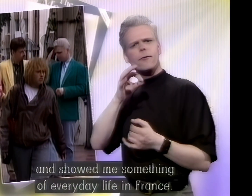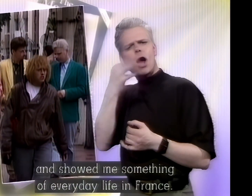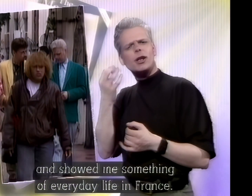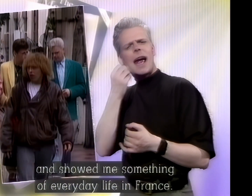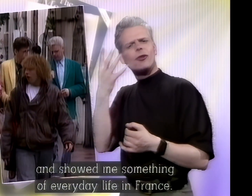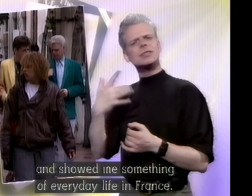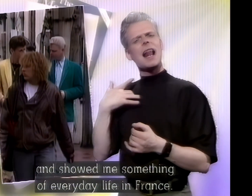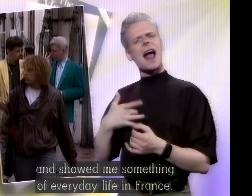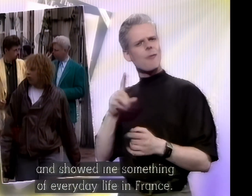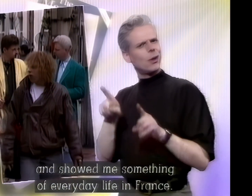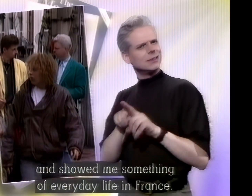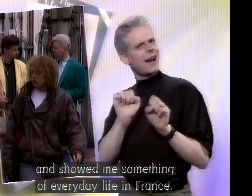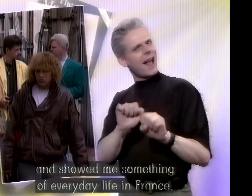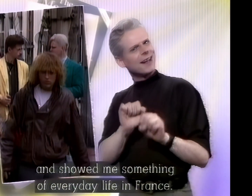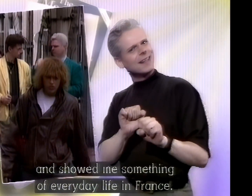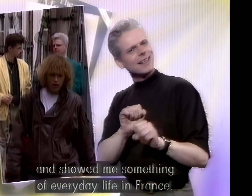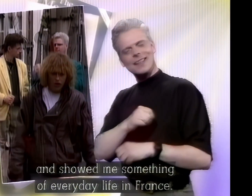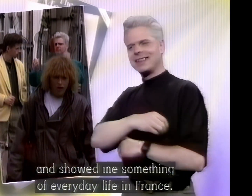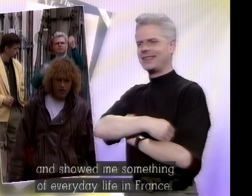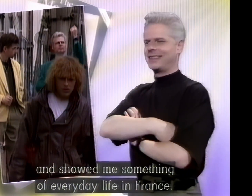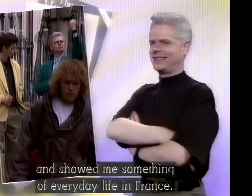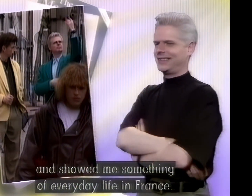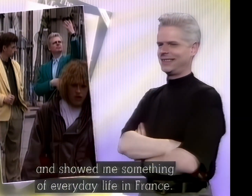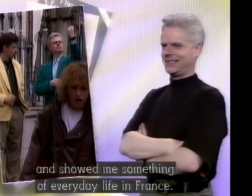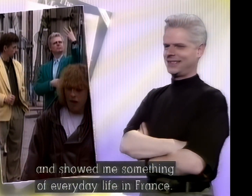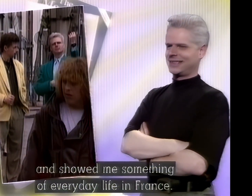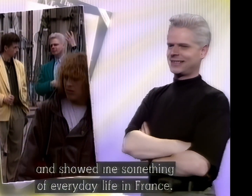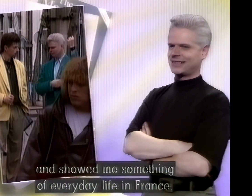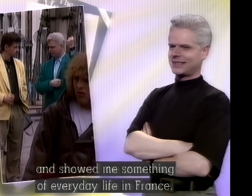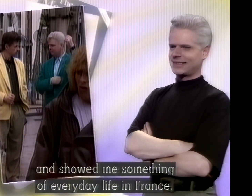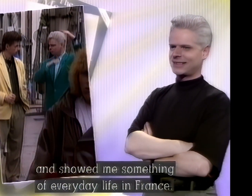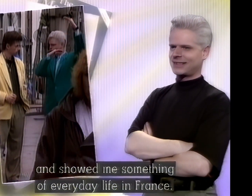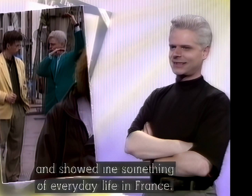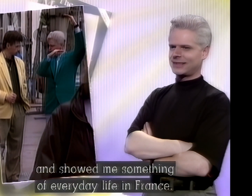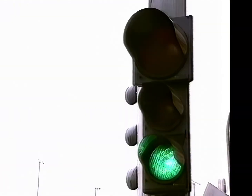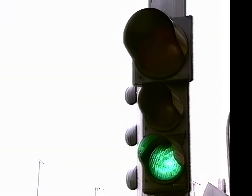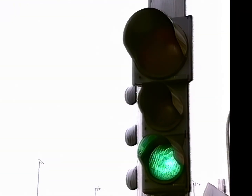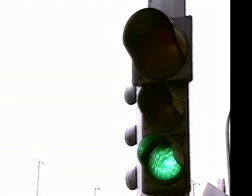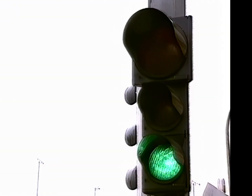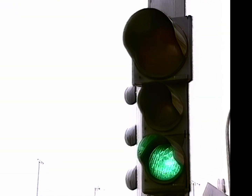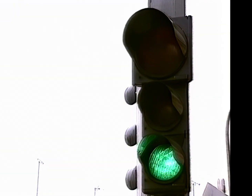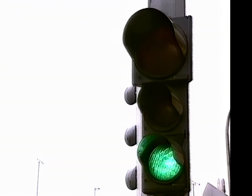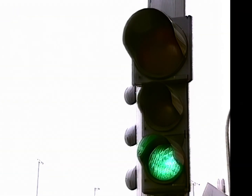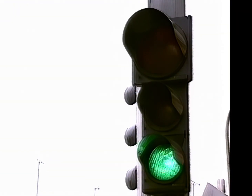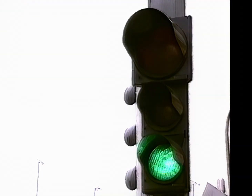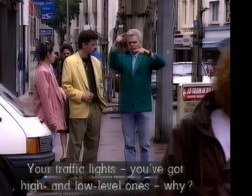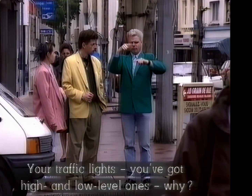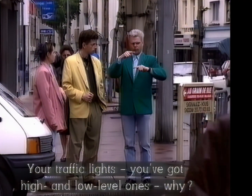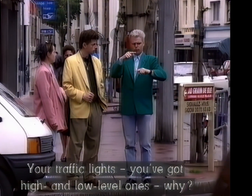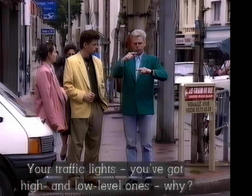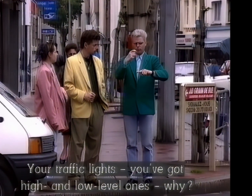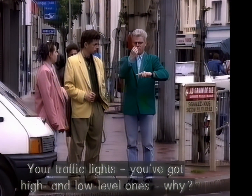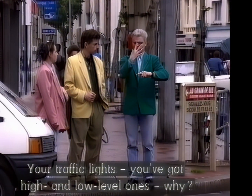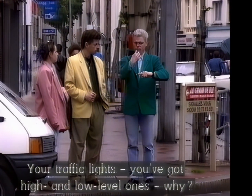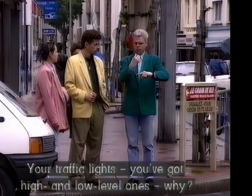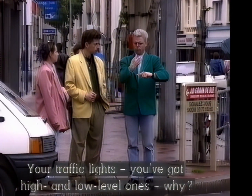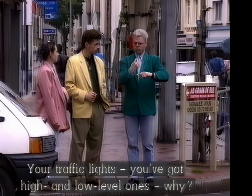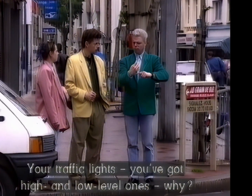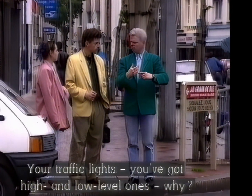in France. Now, looking at your traffic lights, I think is interesting. You've got these high-level ones, and you've got another set lower